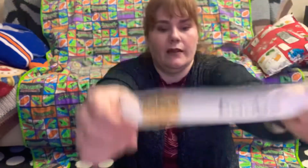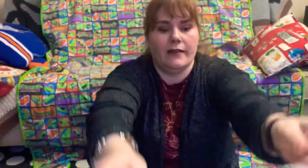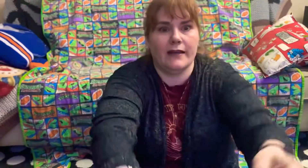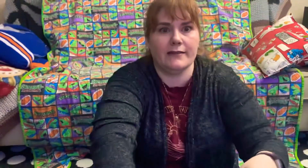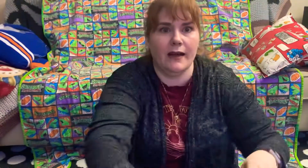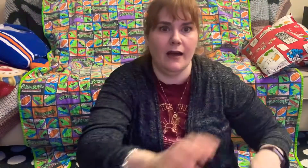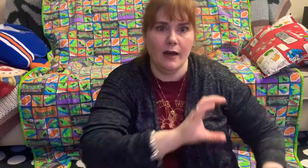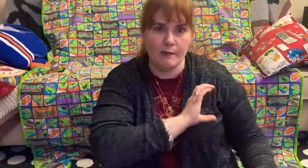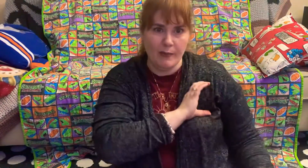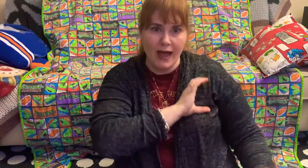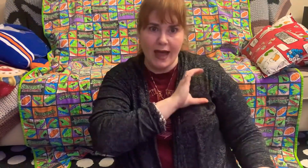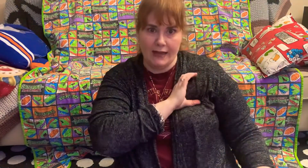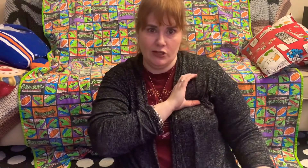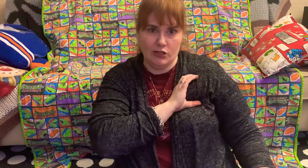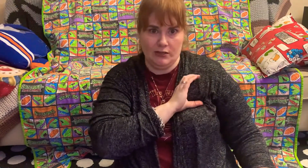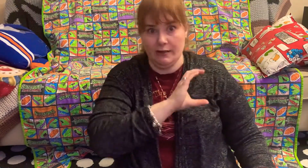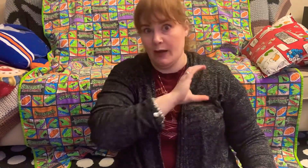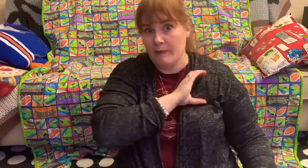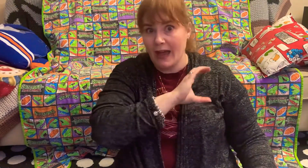That's a badge. A badge.